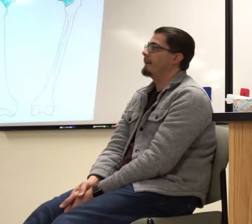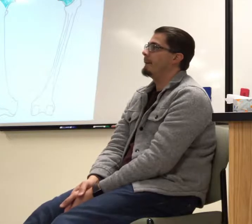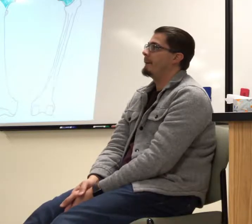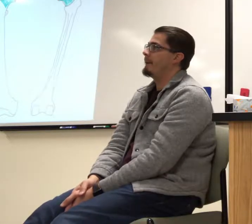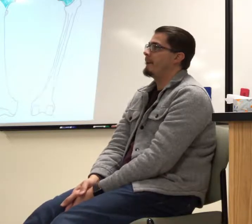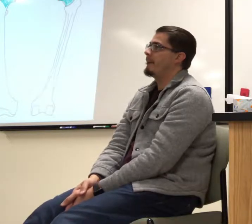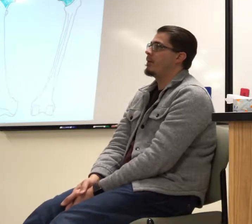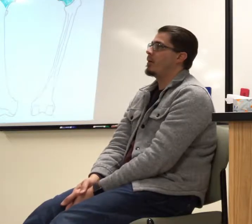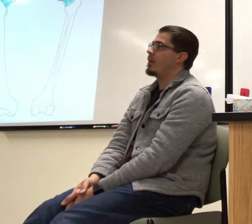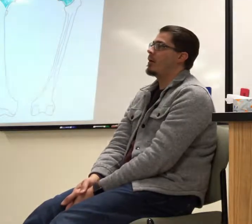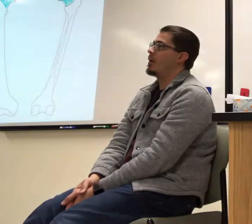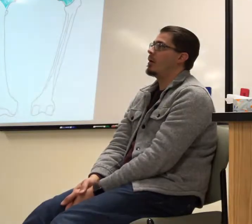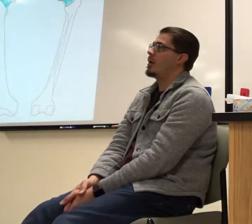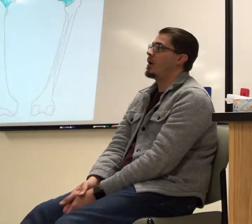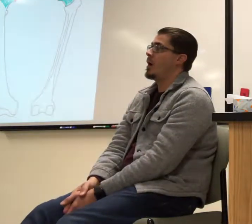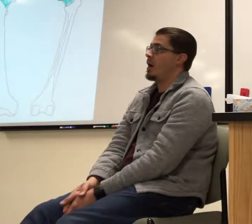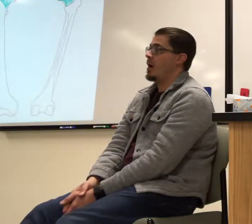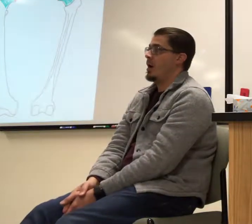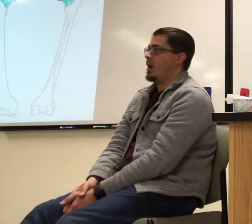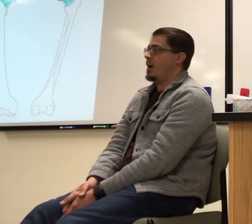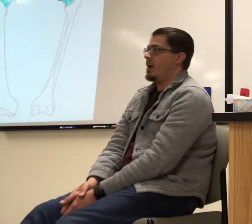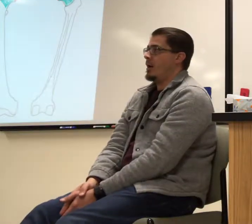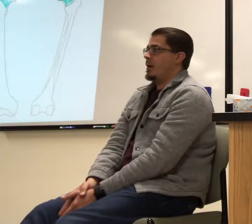and lesser.